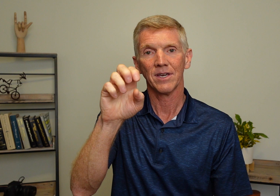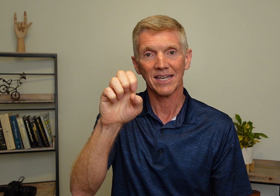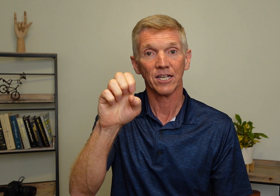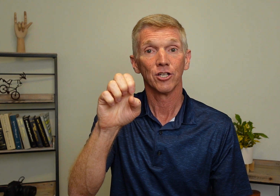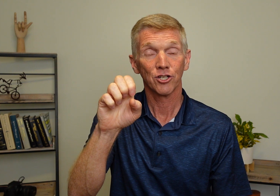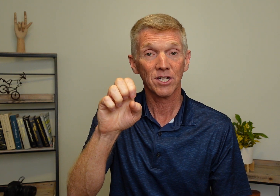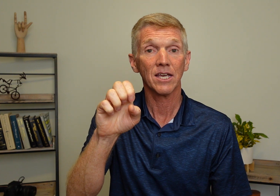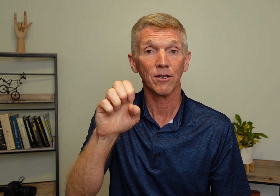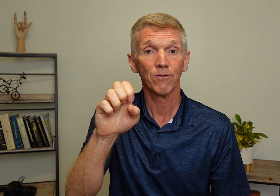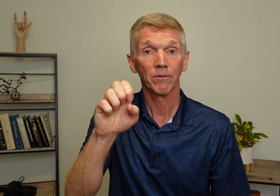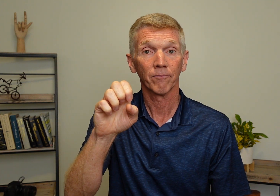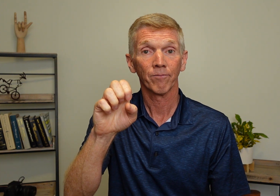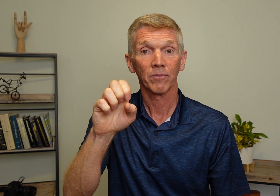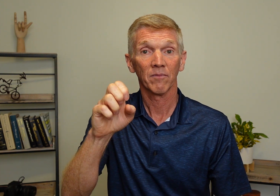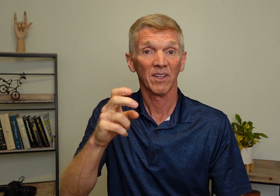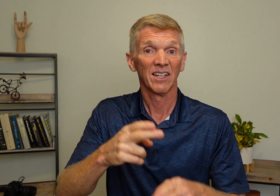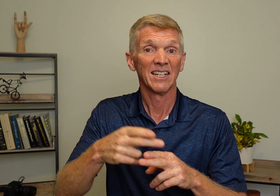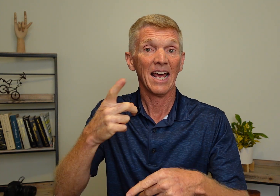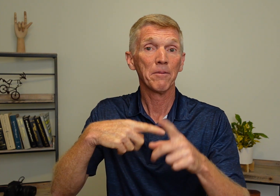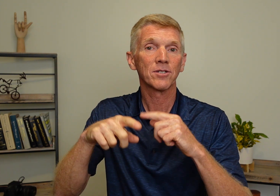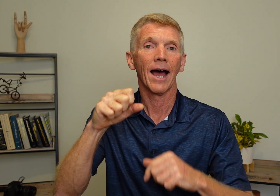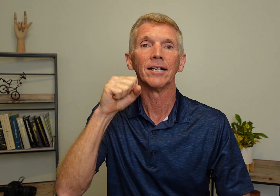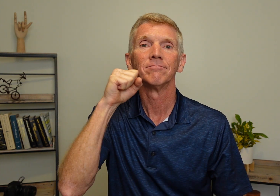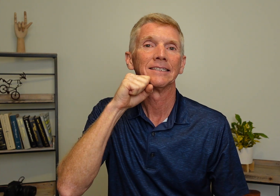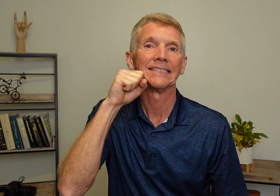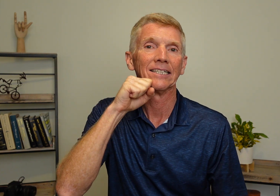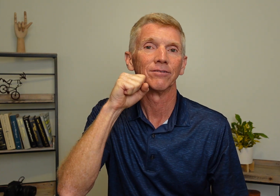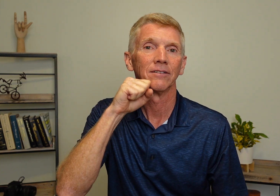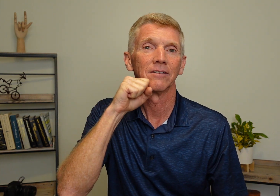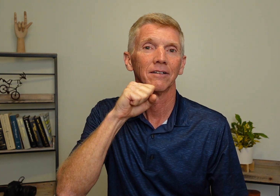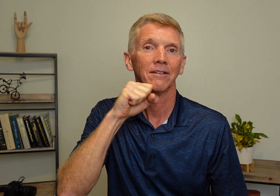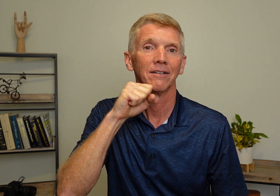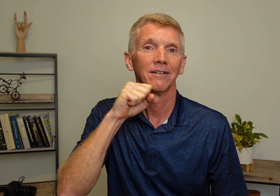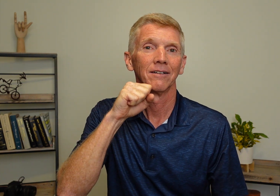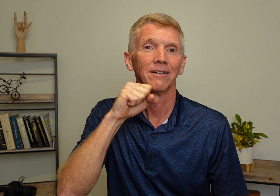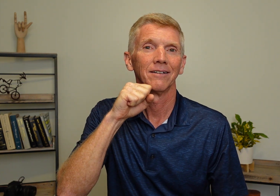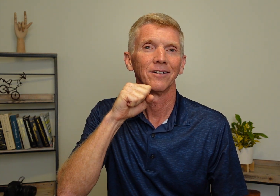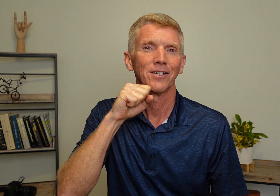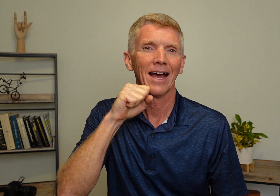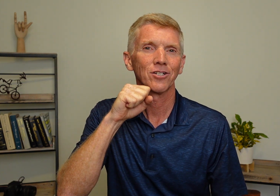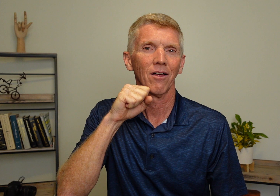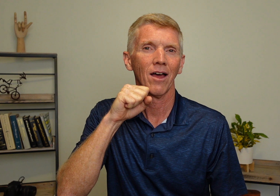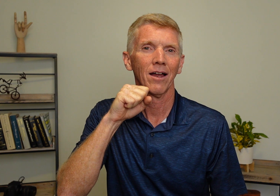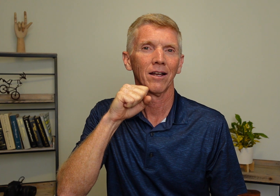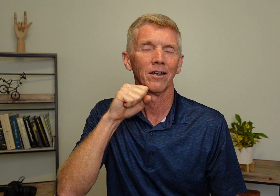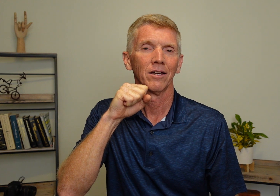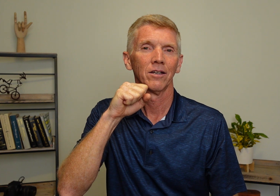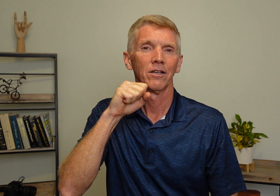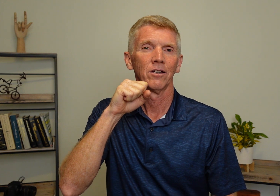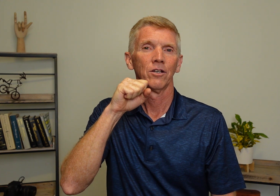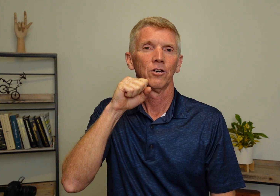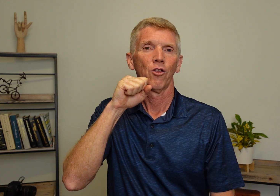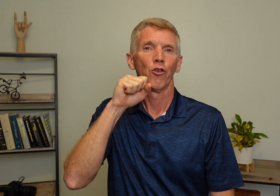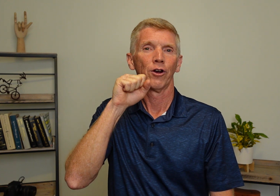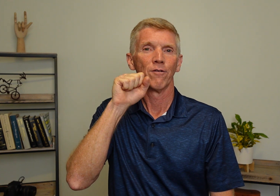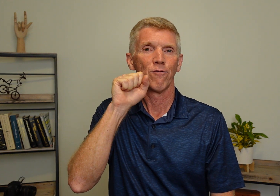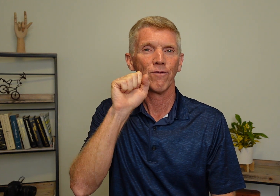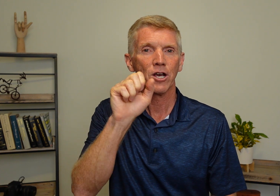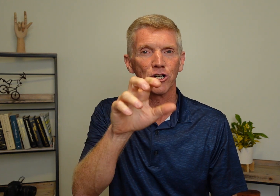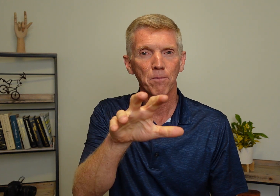S-T-E-V-E, Steve. Name sign, Steve. Did you catch all that? They're going to fingerspell